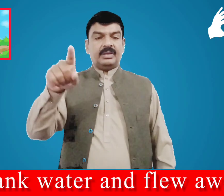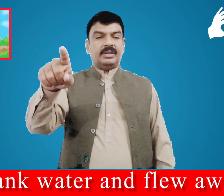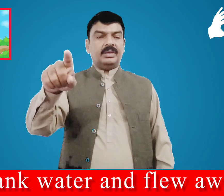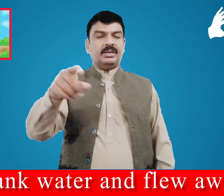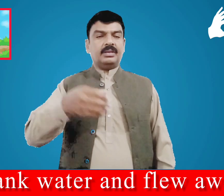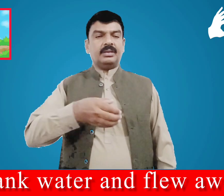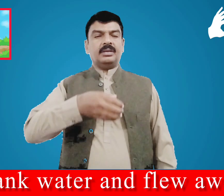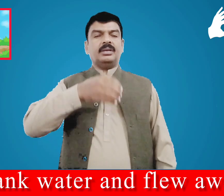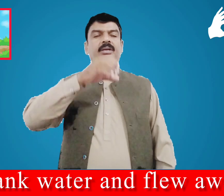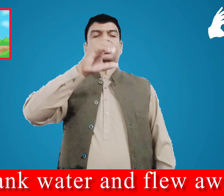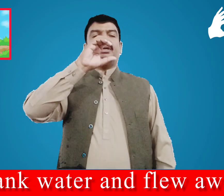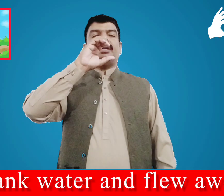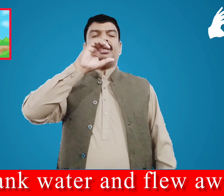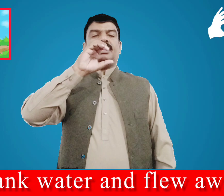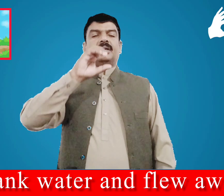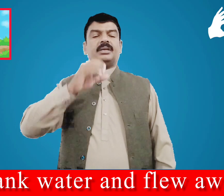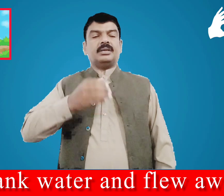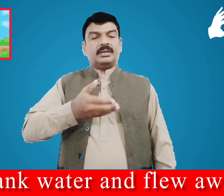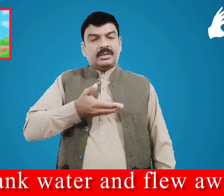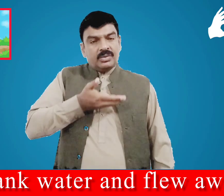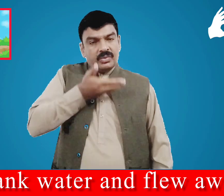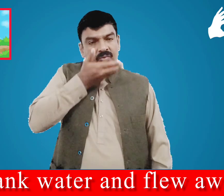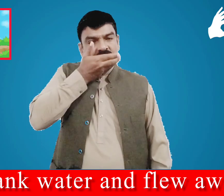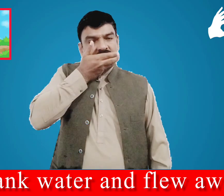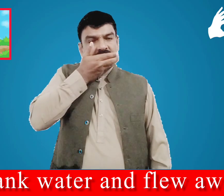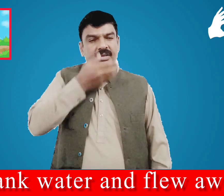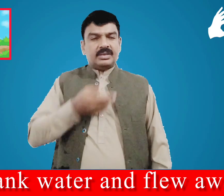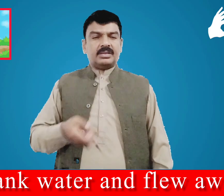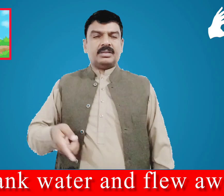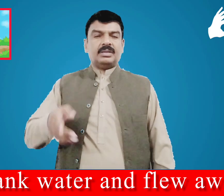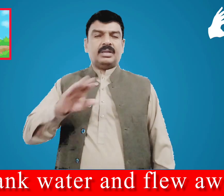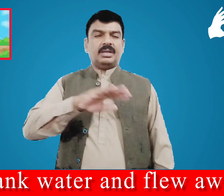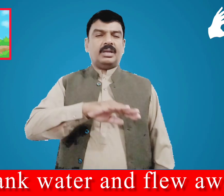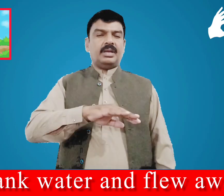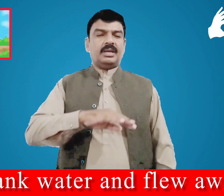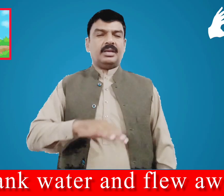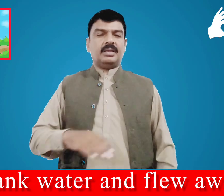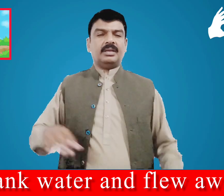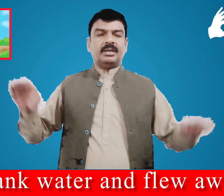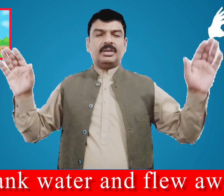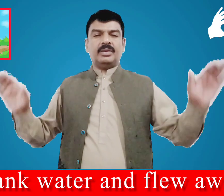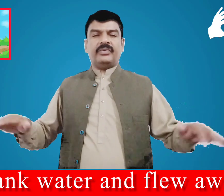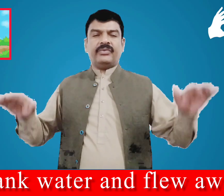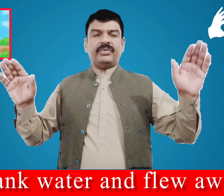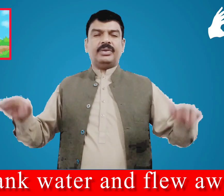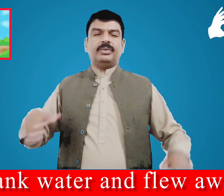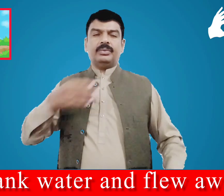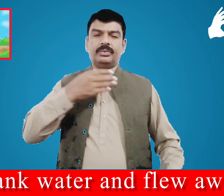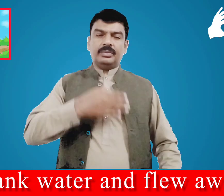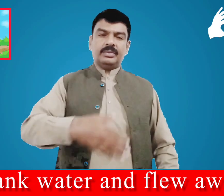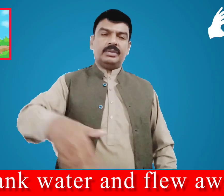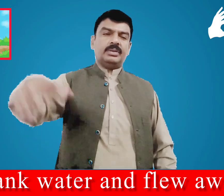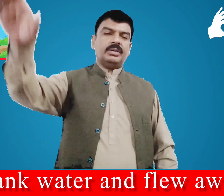He drank water and flew